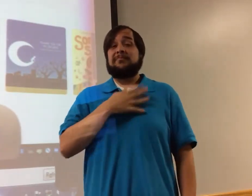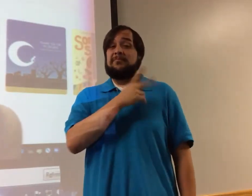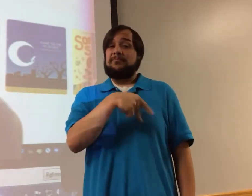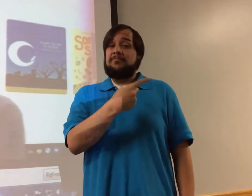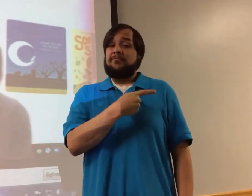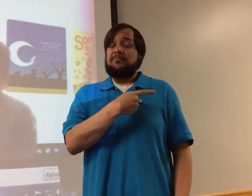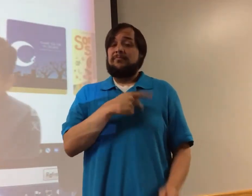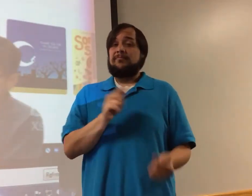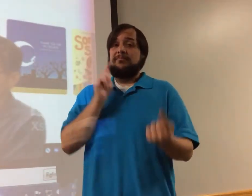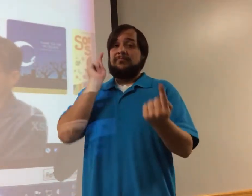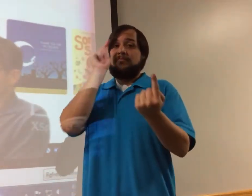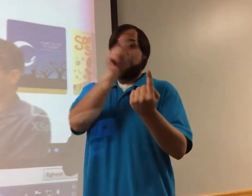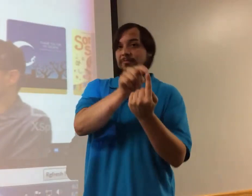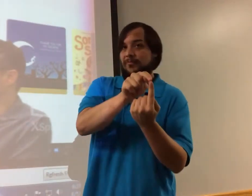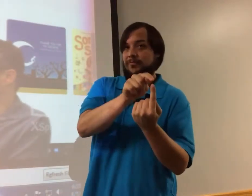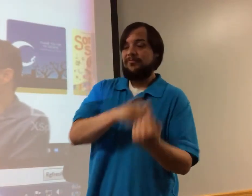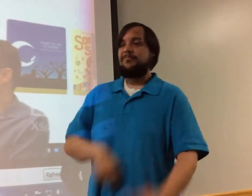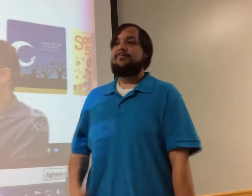year.